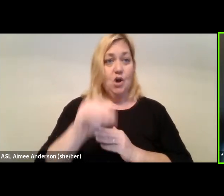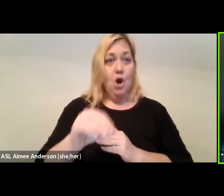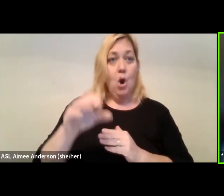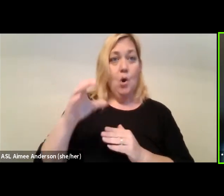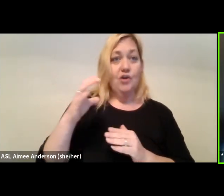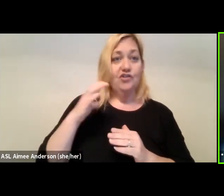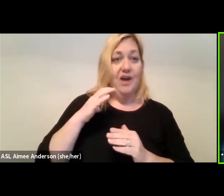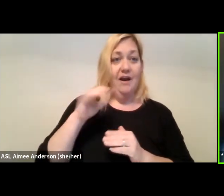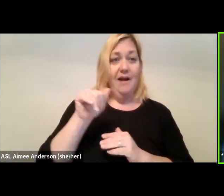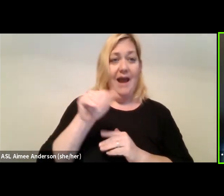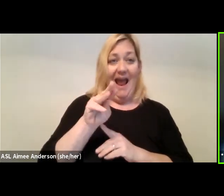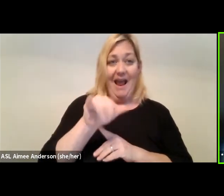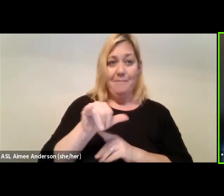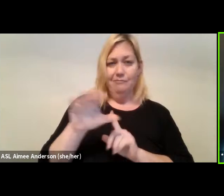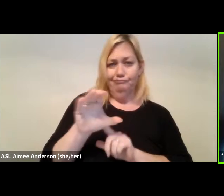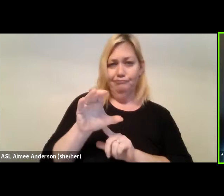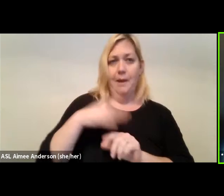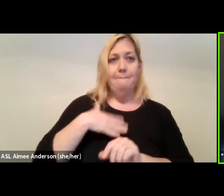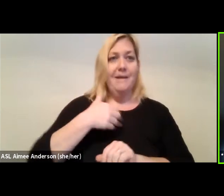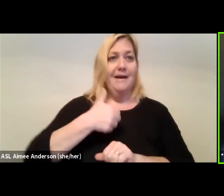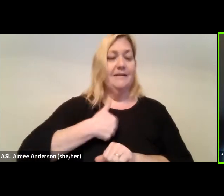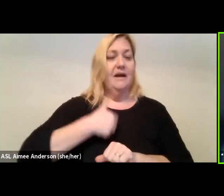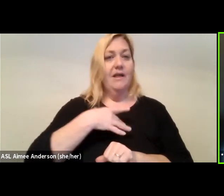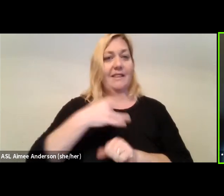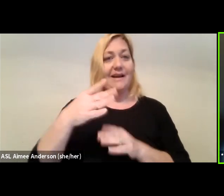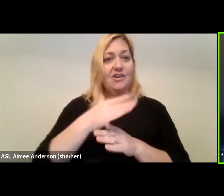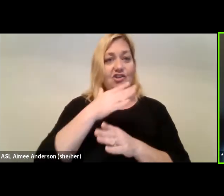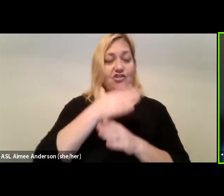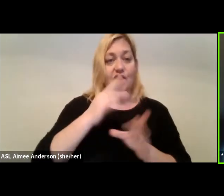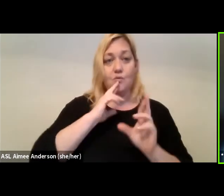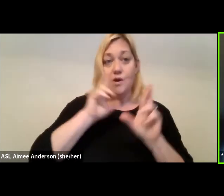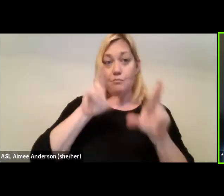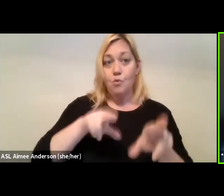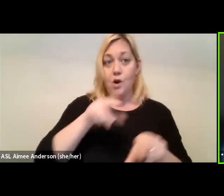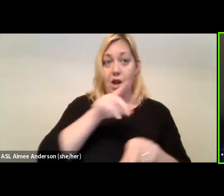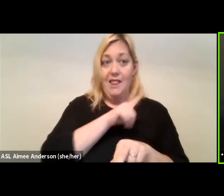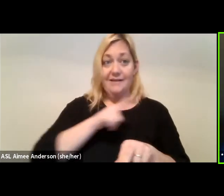would like to share an informational report on the legislation committee.